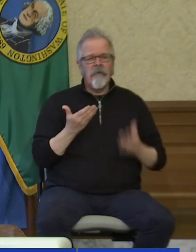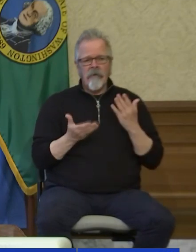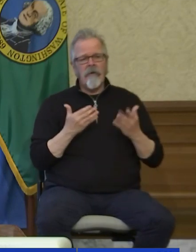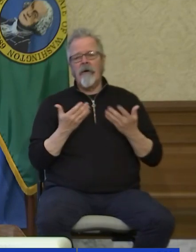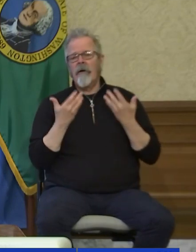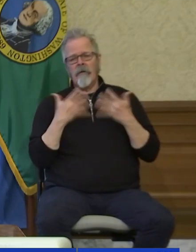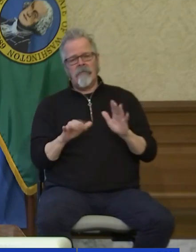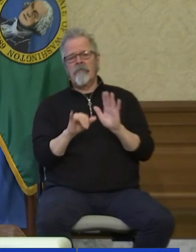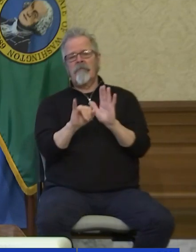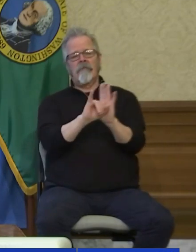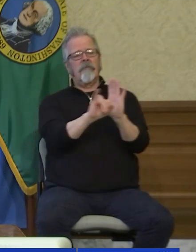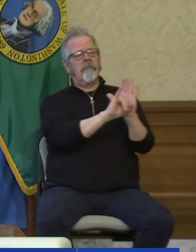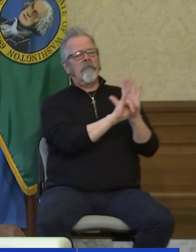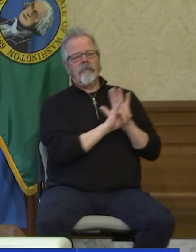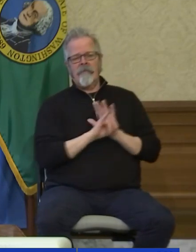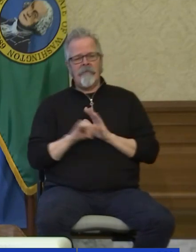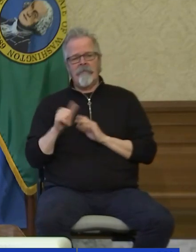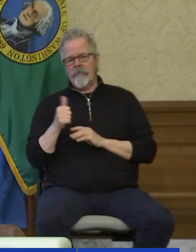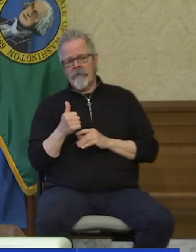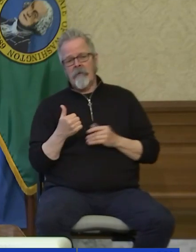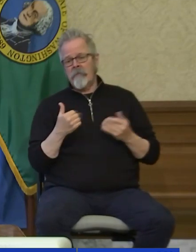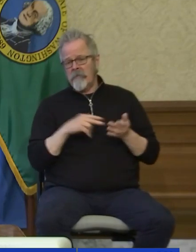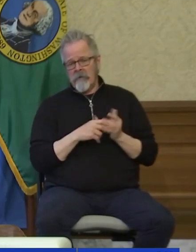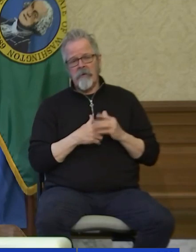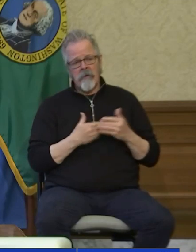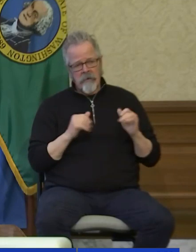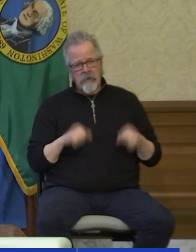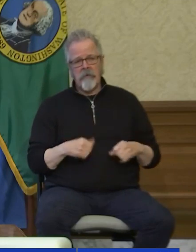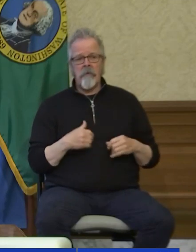one, what we said is that